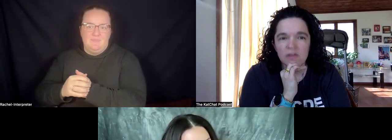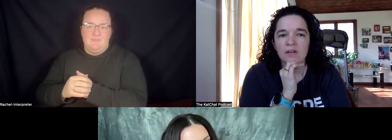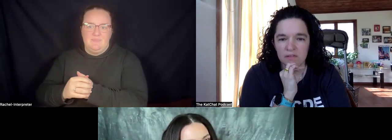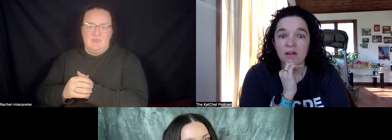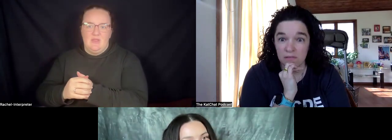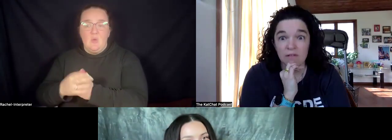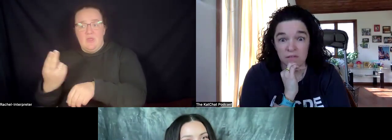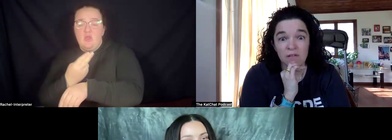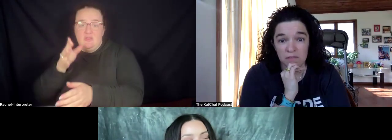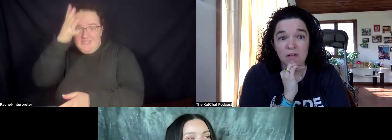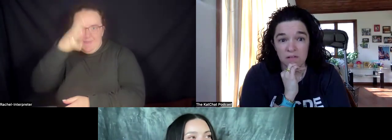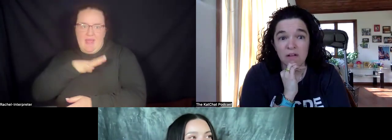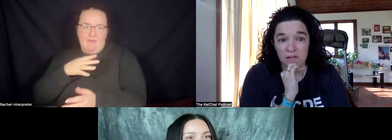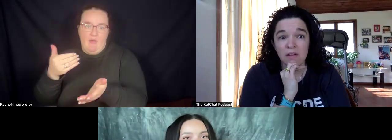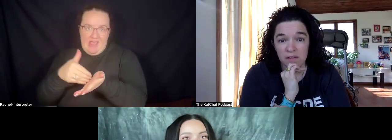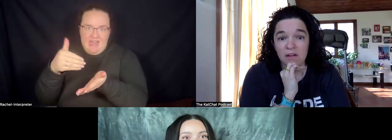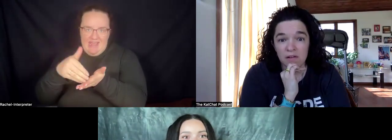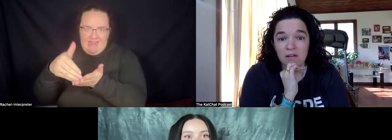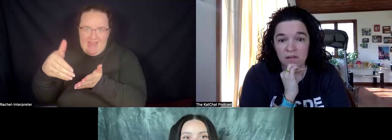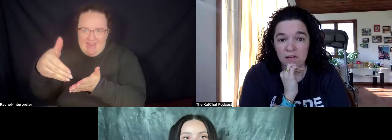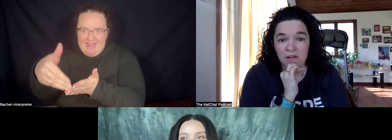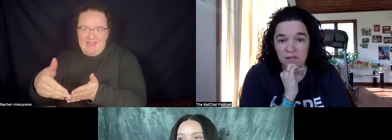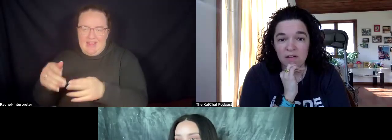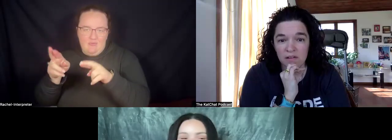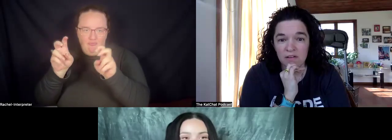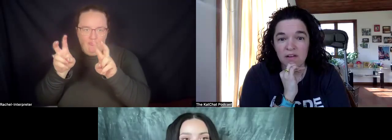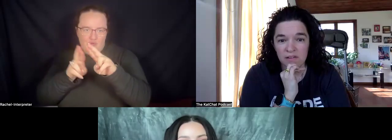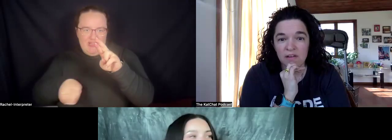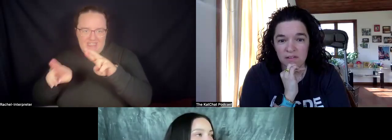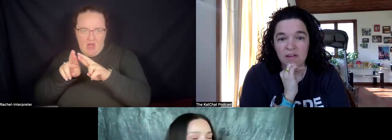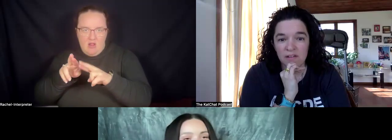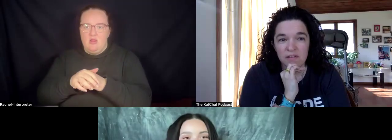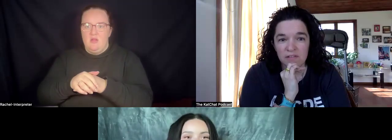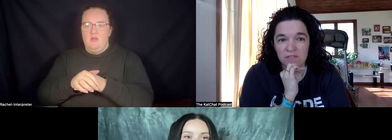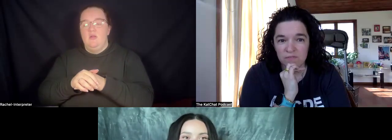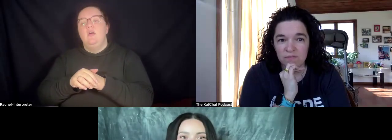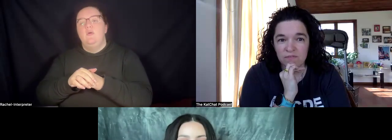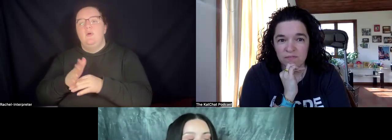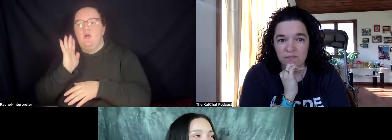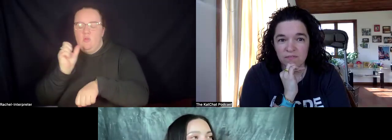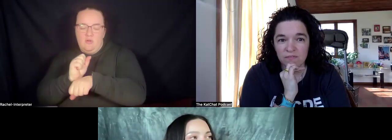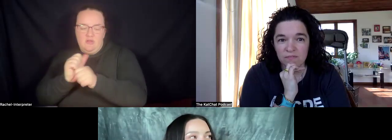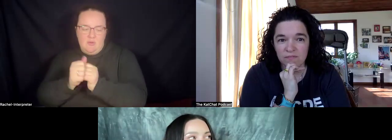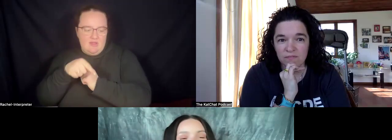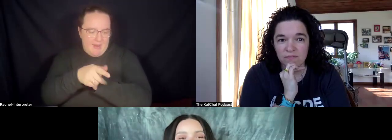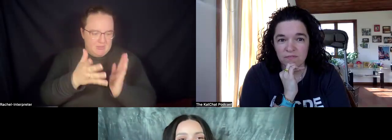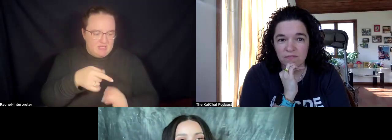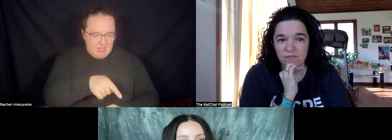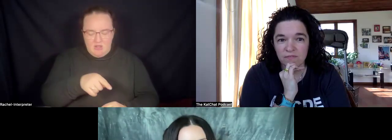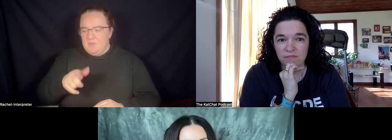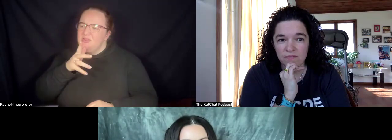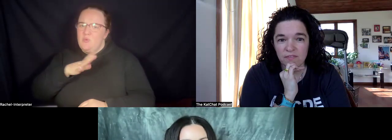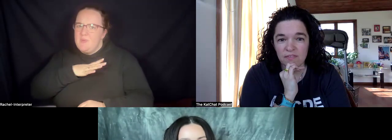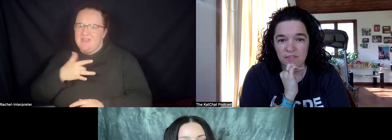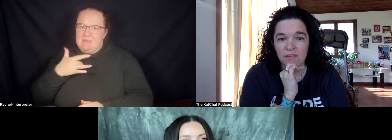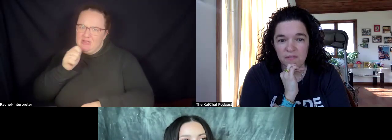the men, we say. So, we'll work with, so and so here and so here, and but the women never get to